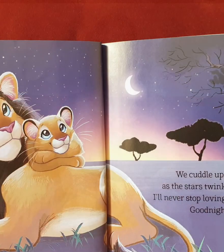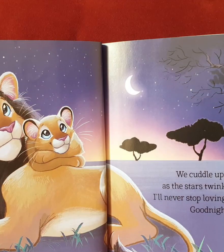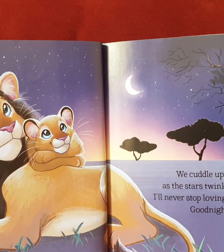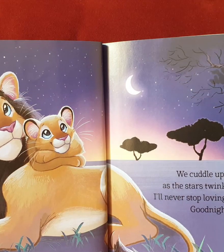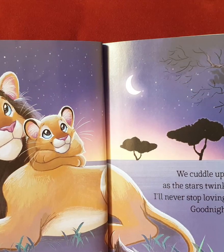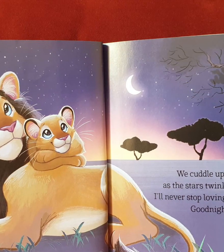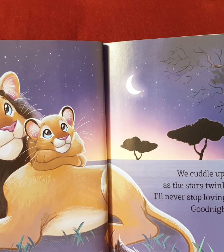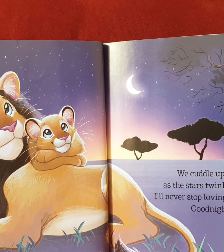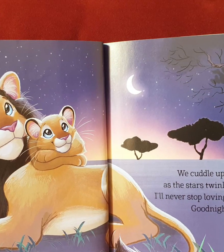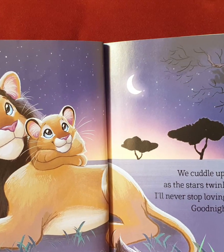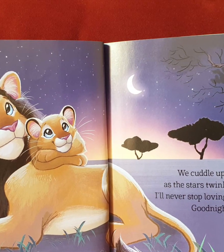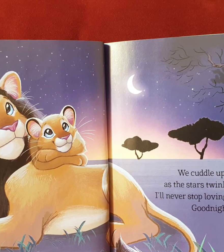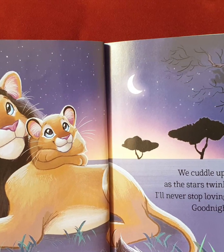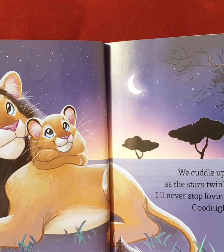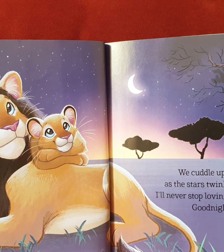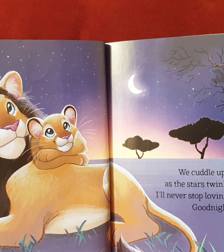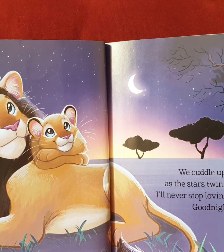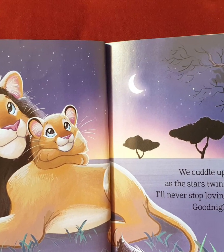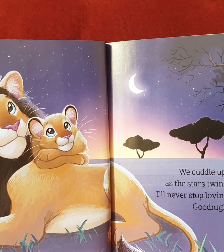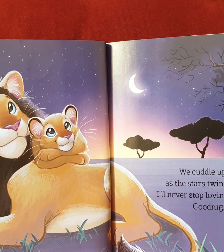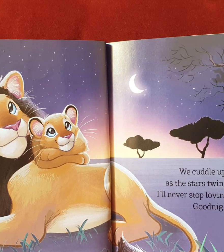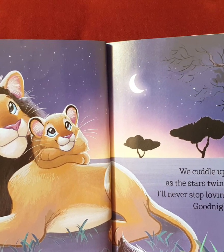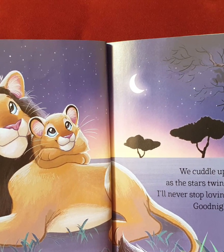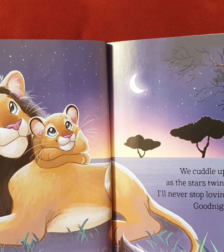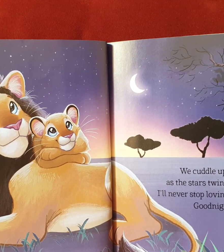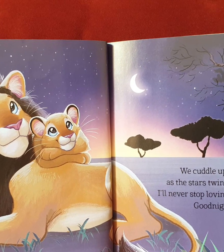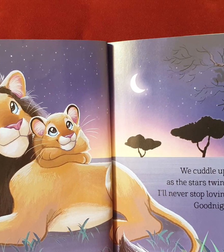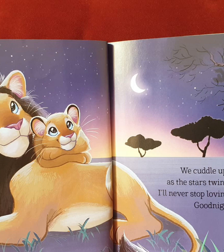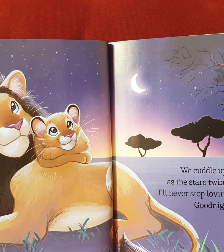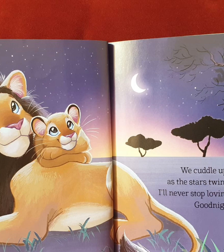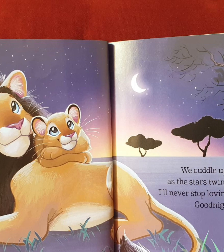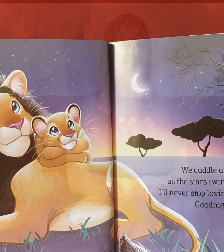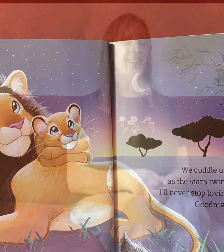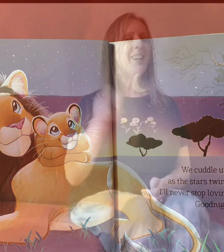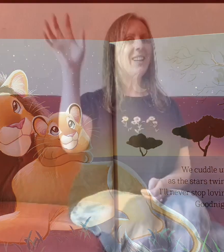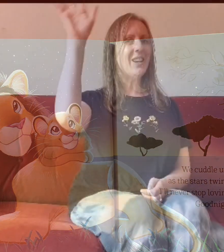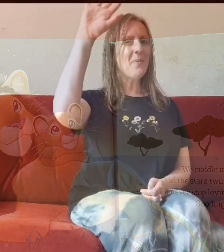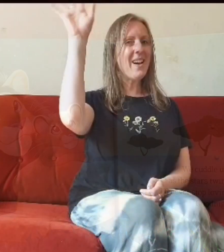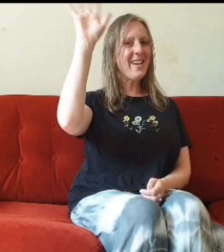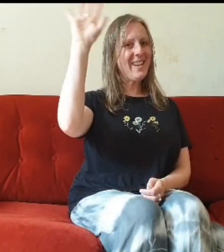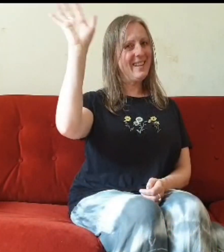Goodbye.